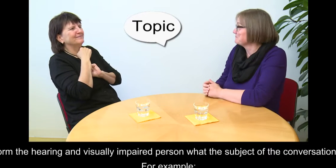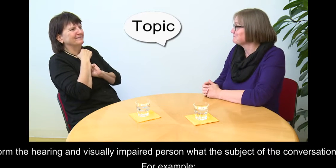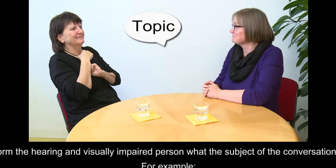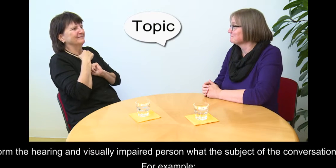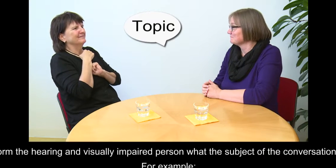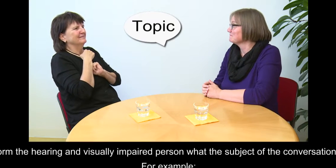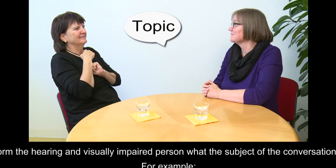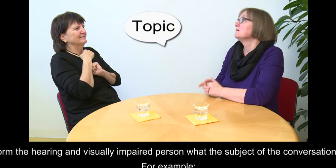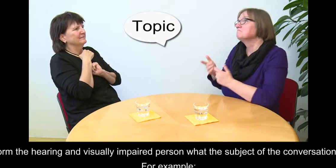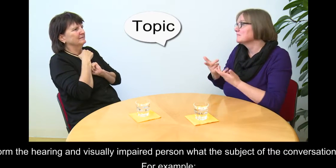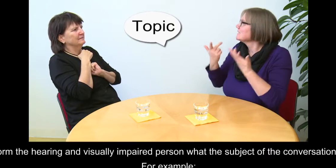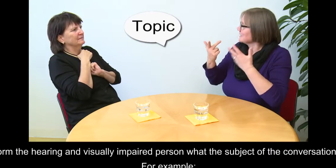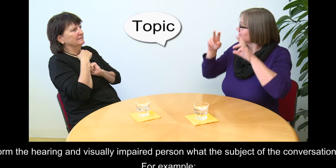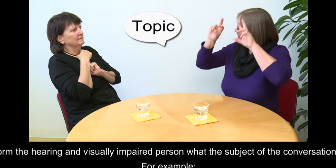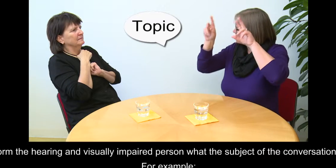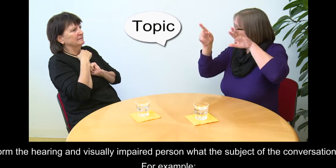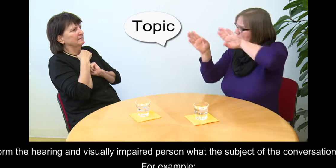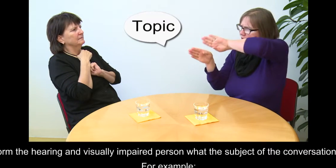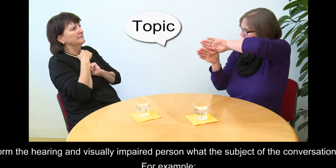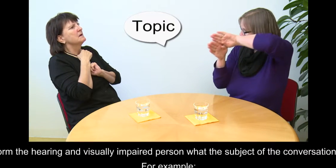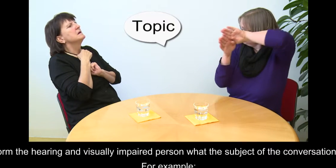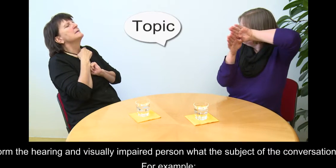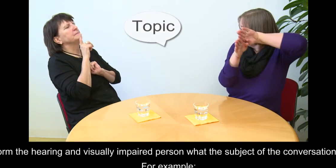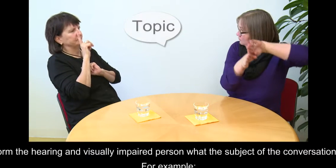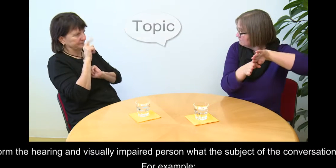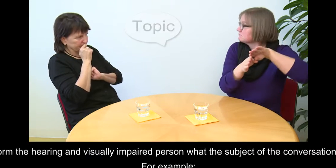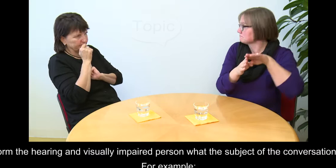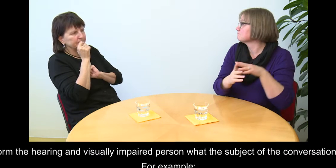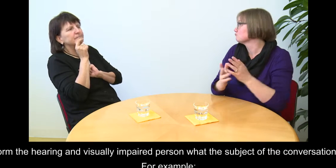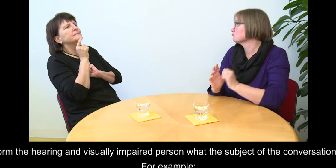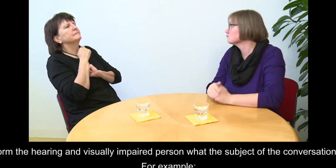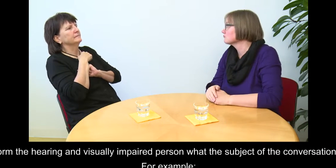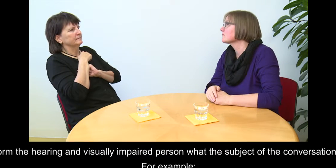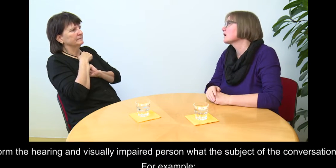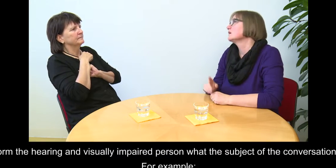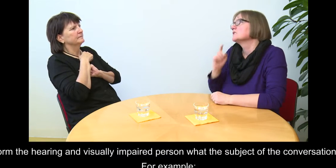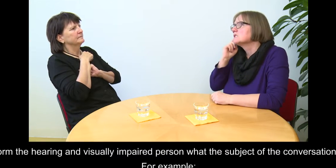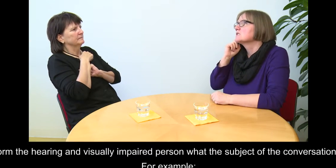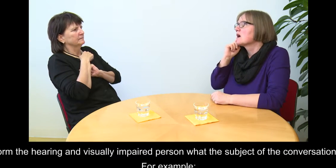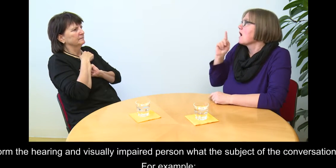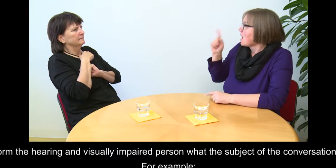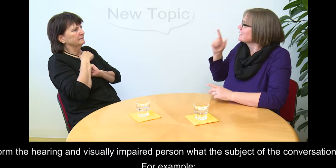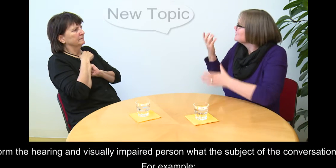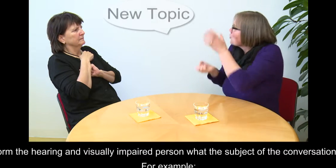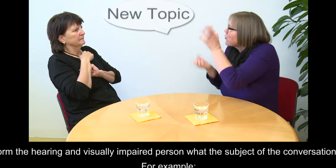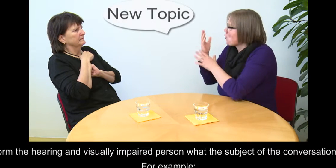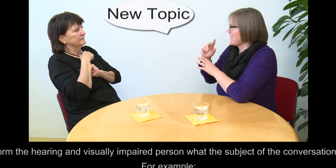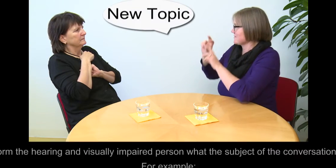about. Inform them what the subject is. For example, your doctor's appointment tomorrow. What do you want to